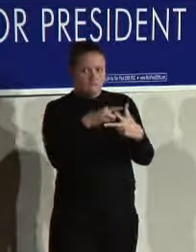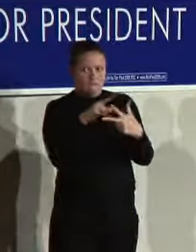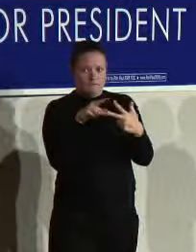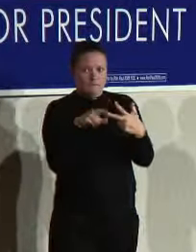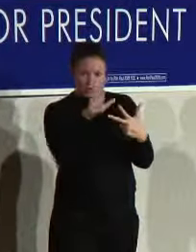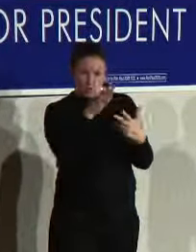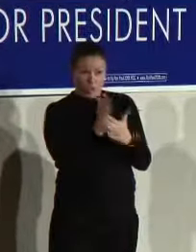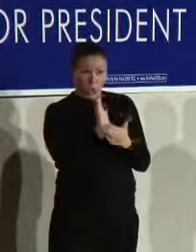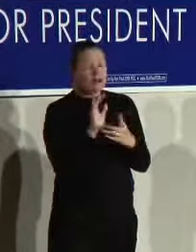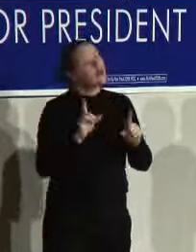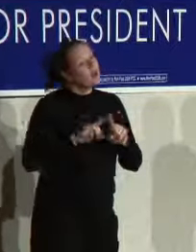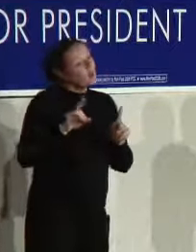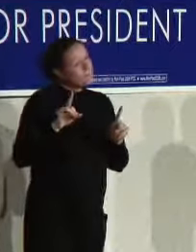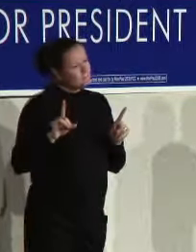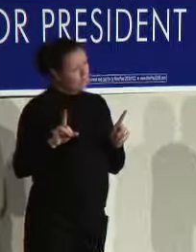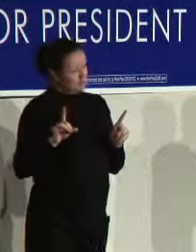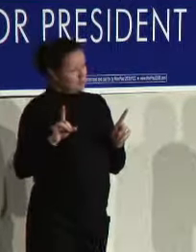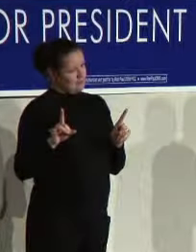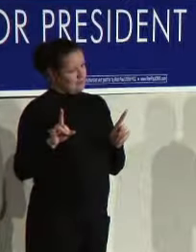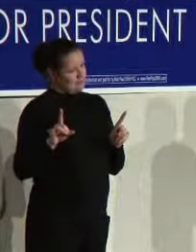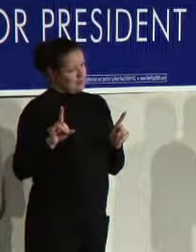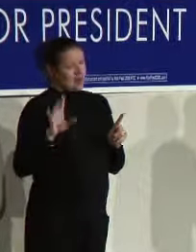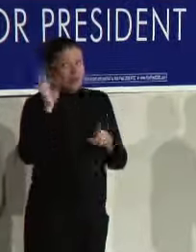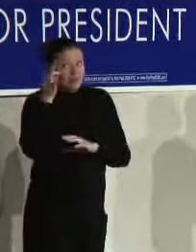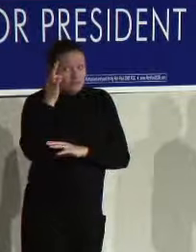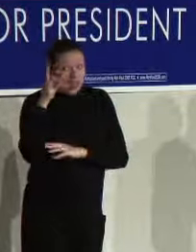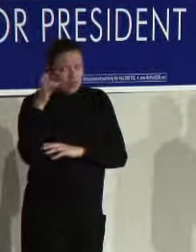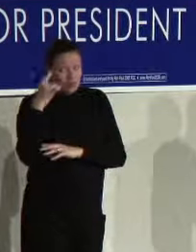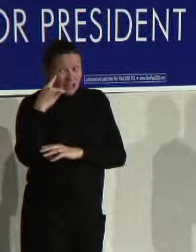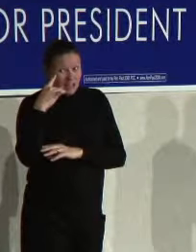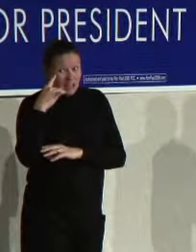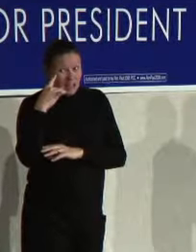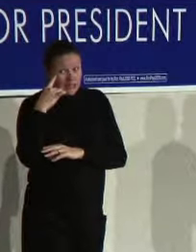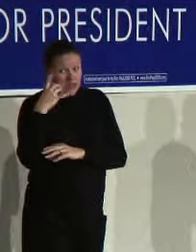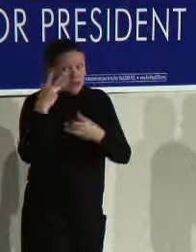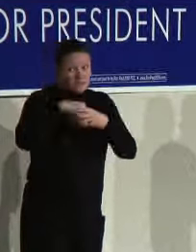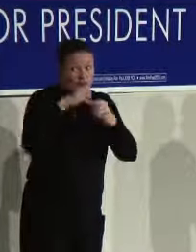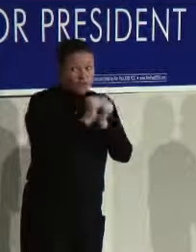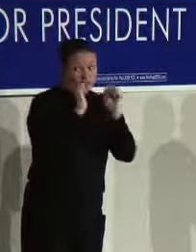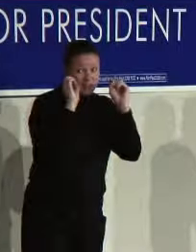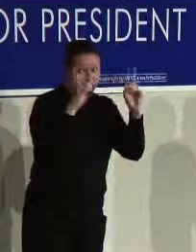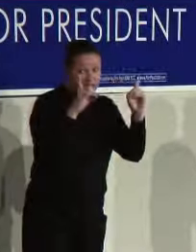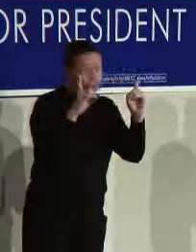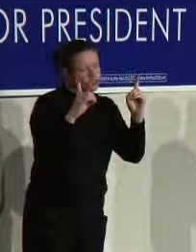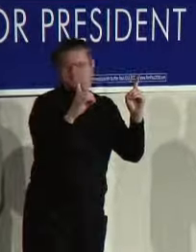when it comes to, the federal government shouldn't even be involved in education.